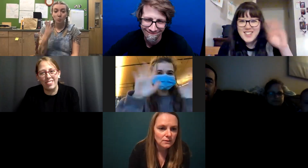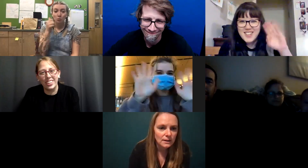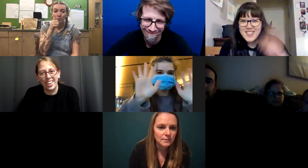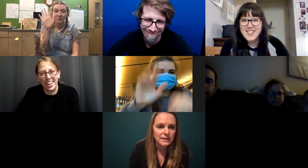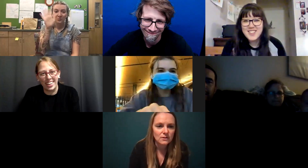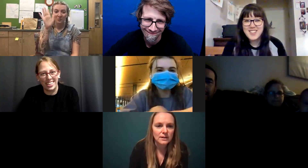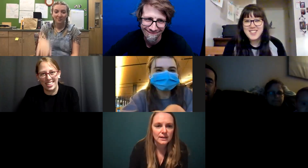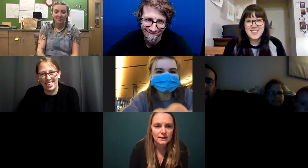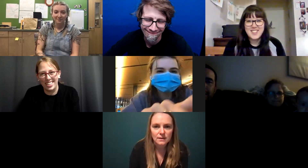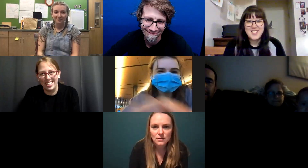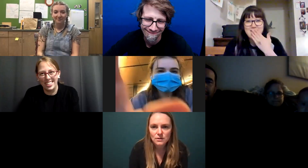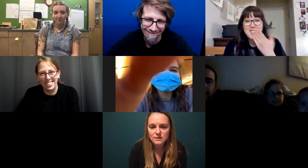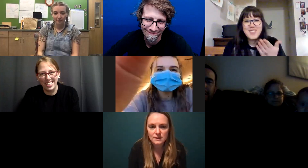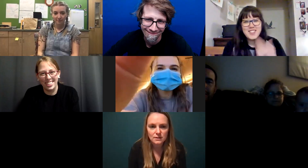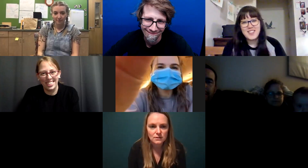care. Have a good night.